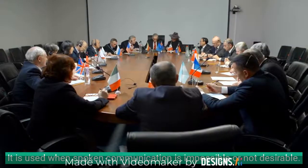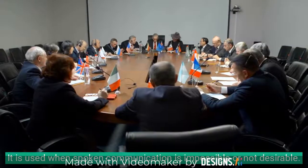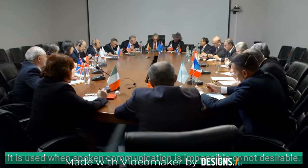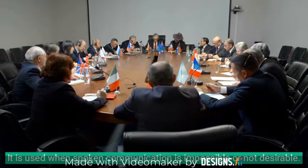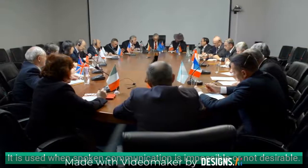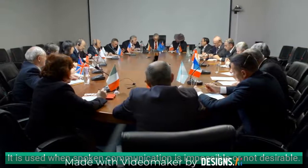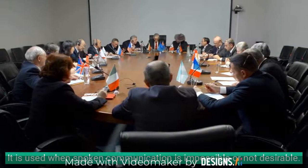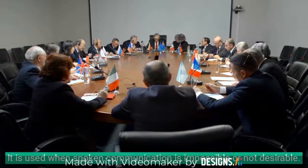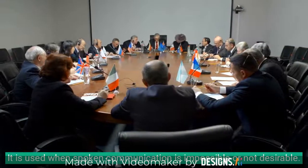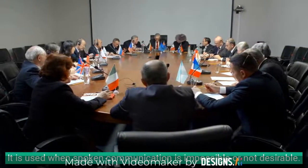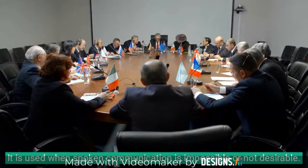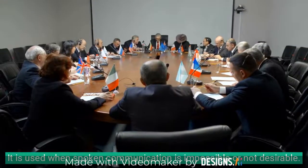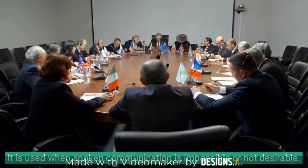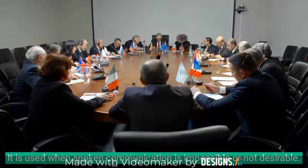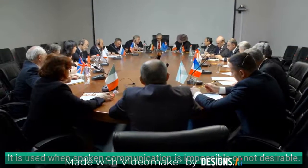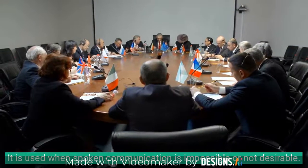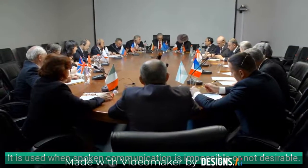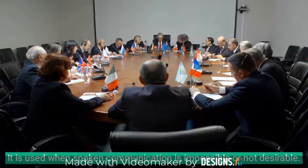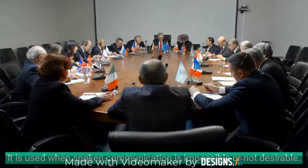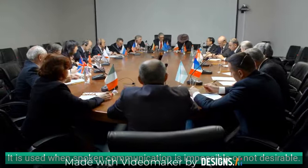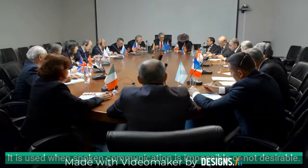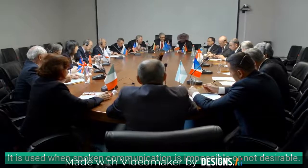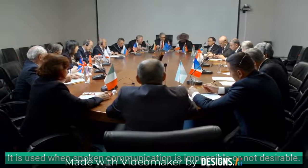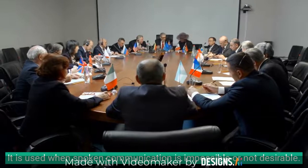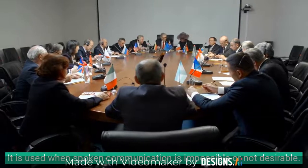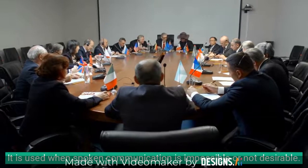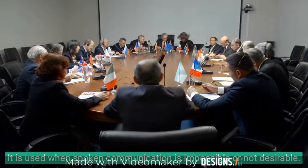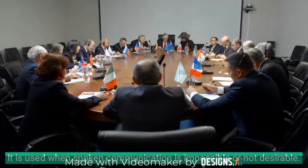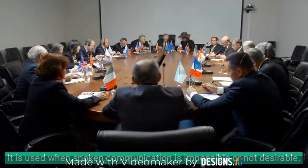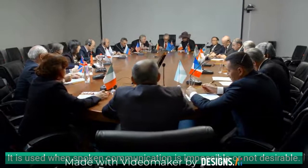It is used when spoken communication is impossible or not desirable.